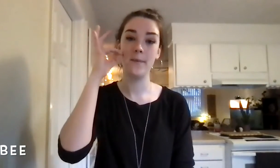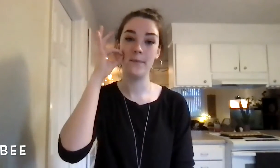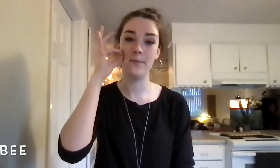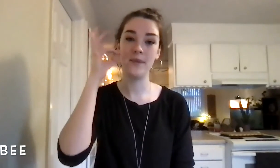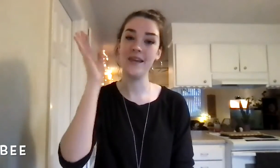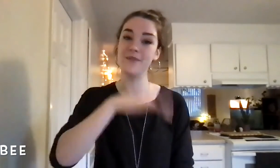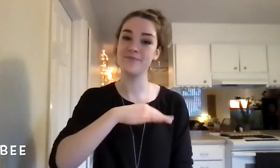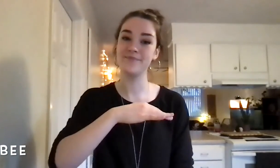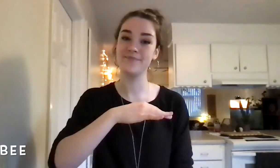B,